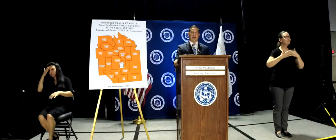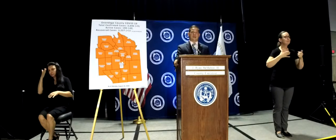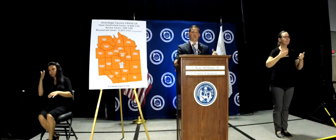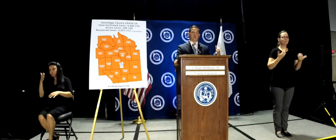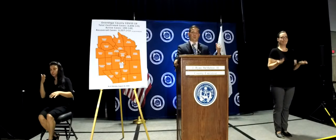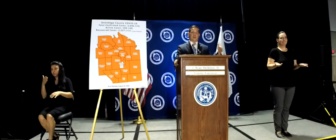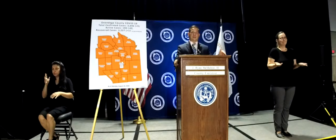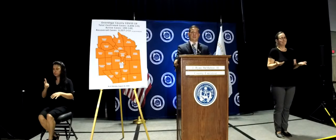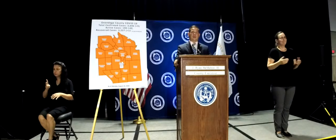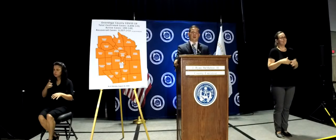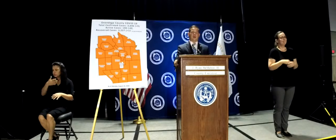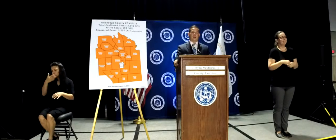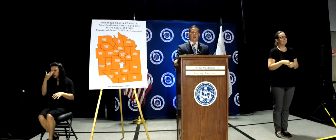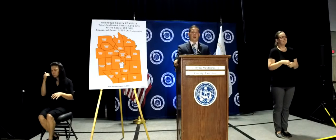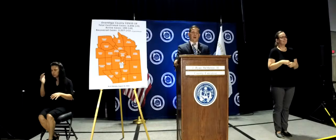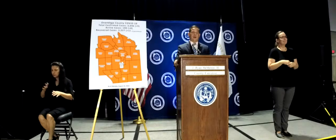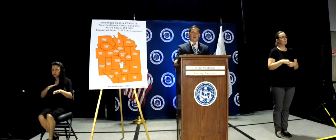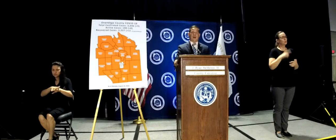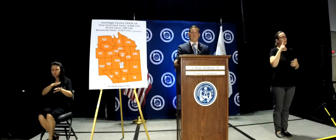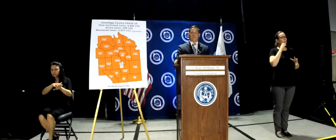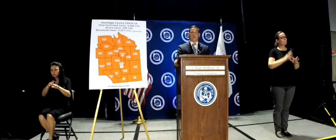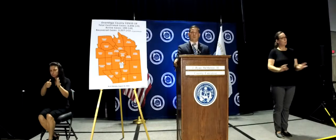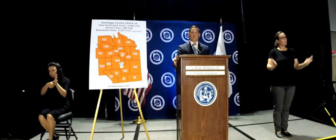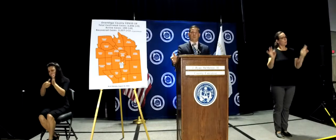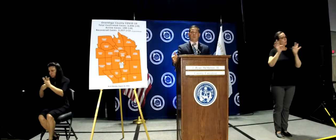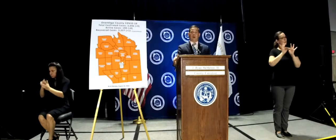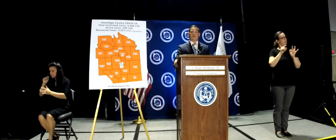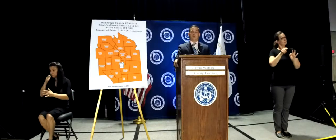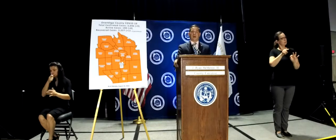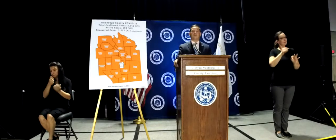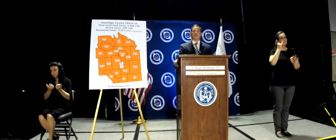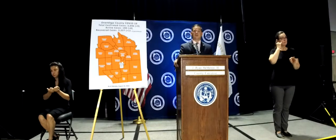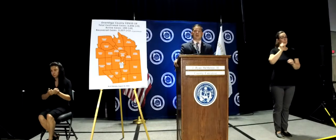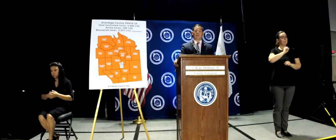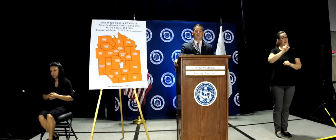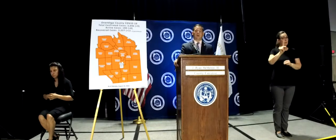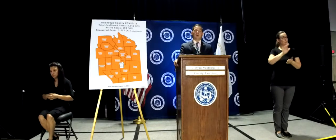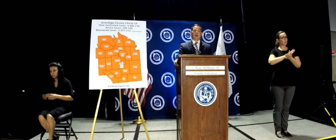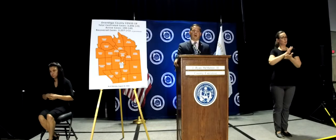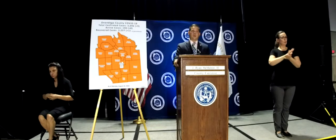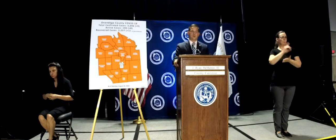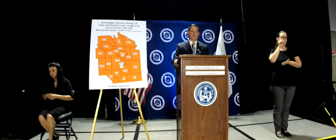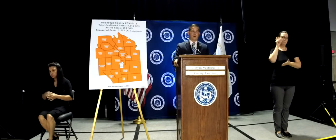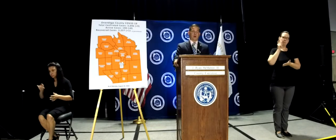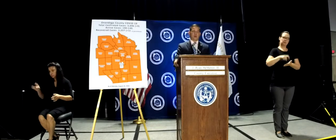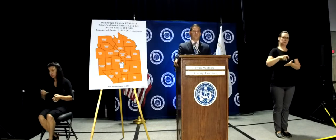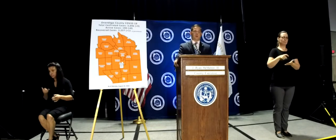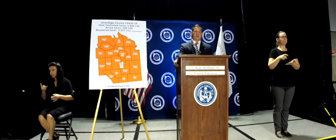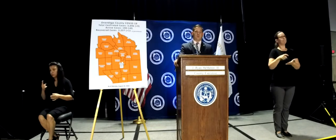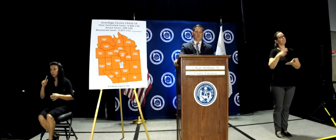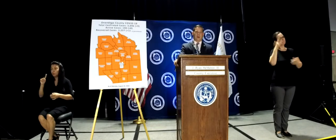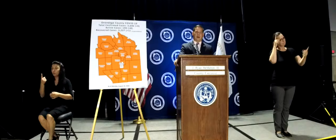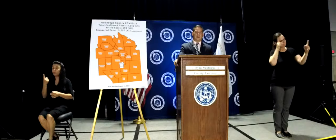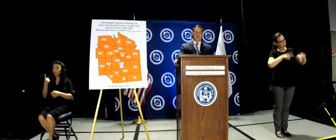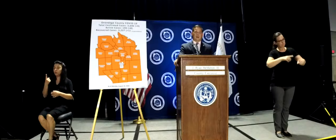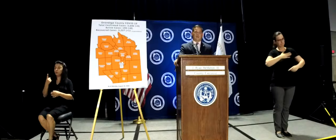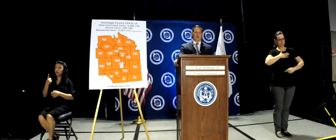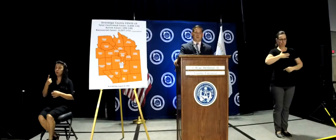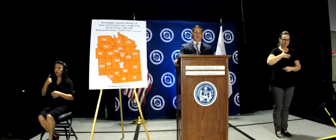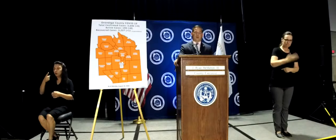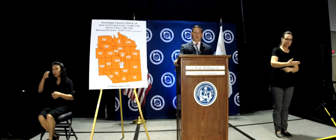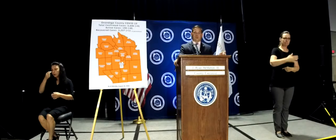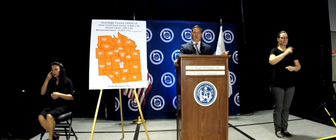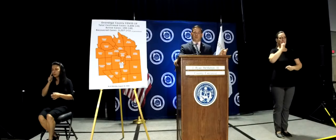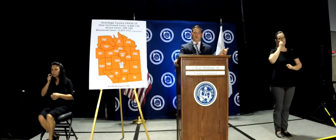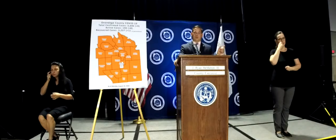the back-to-school testing there. And again, the parents are going to have to consent. But so far in our experience, when we had